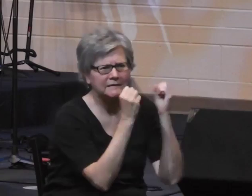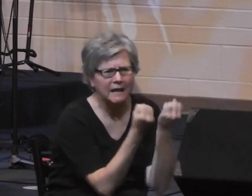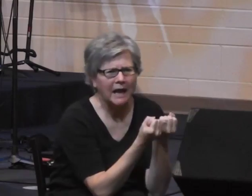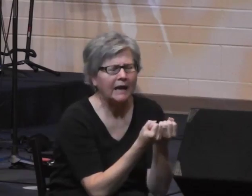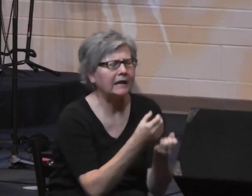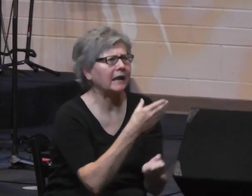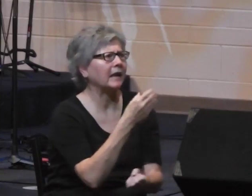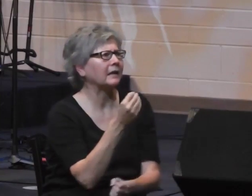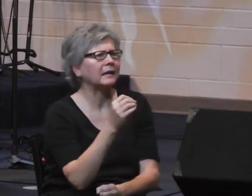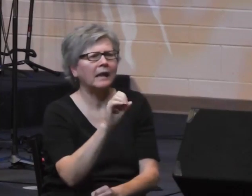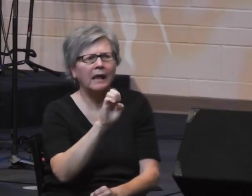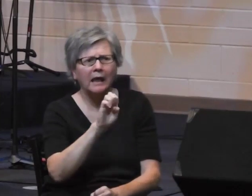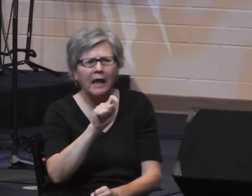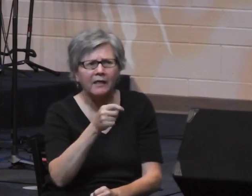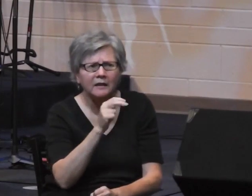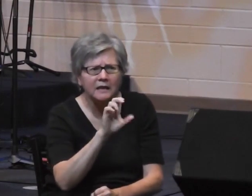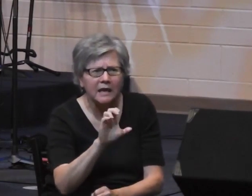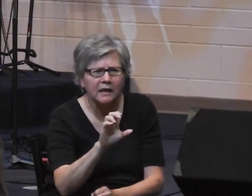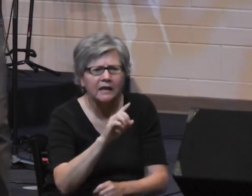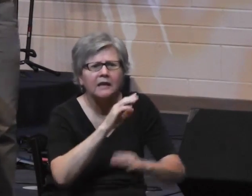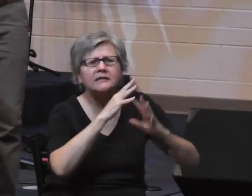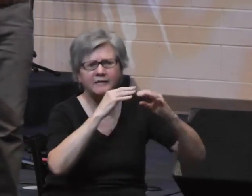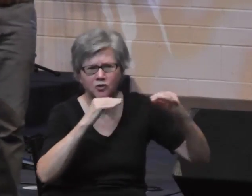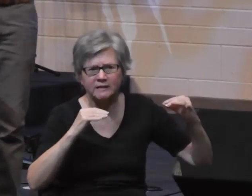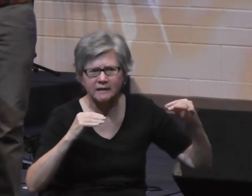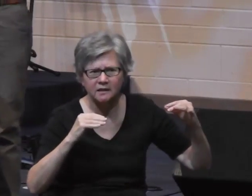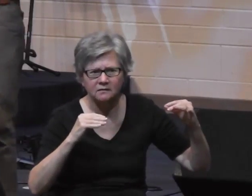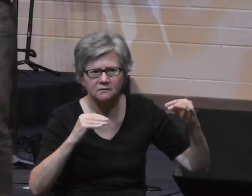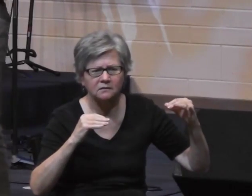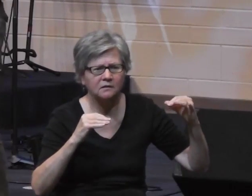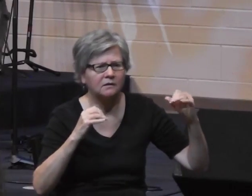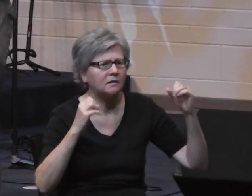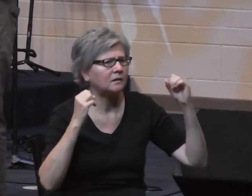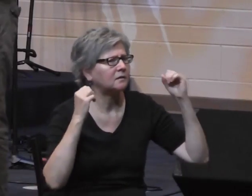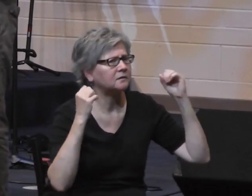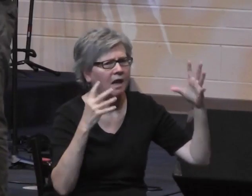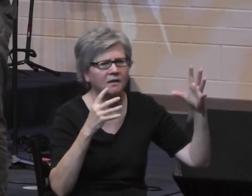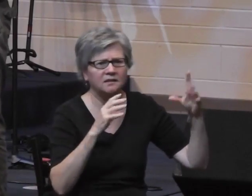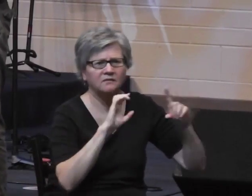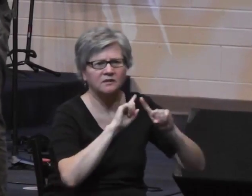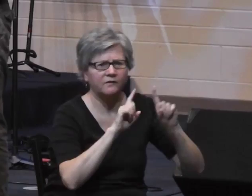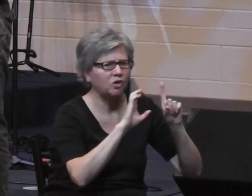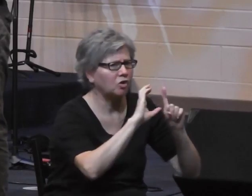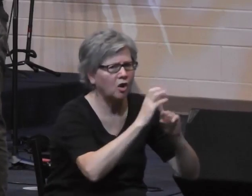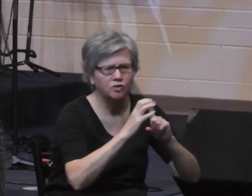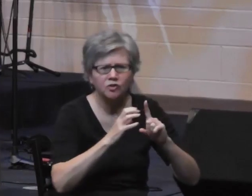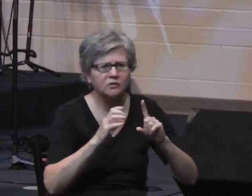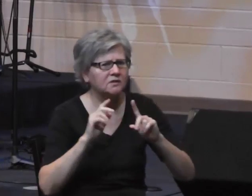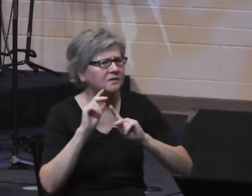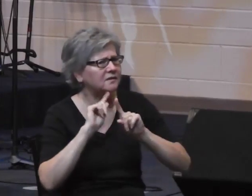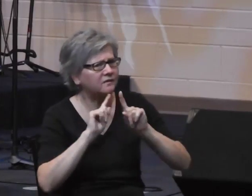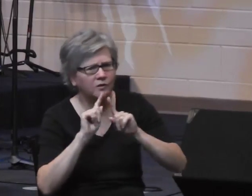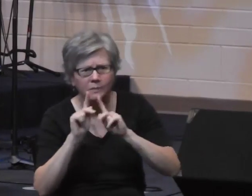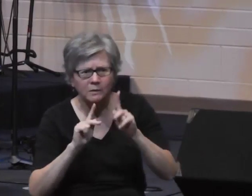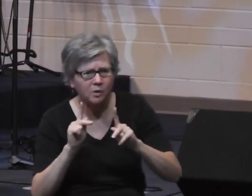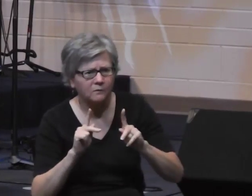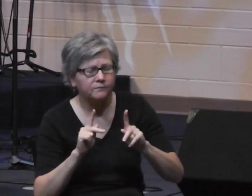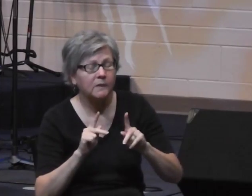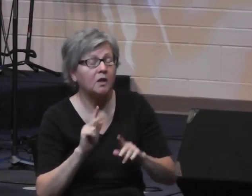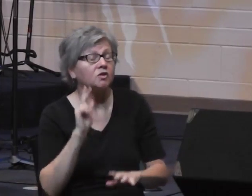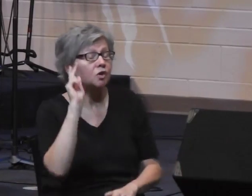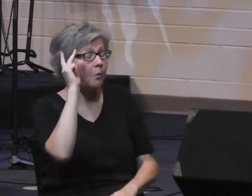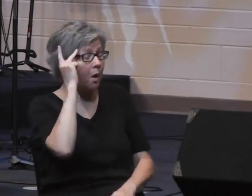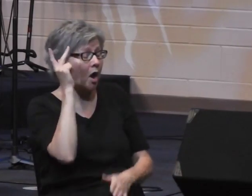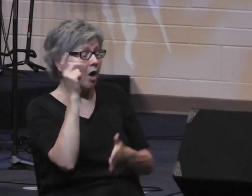societal diversity. People were coming together across cultural lines, linguistic barriers, ethnic lines, and Paul was making the argument, one of